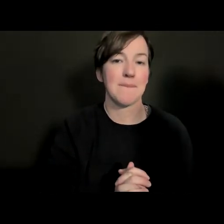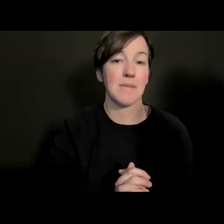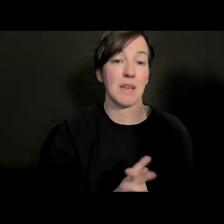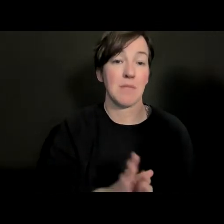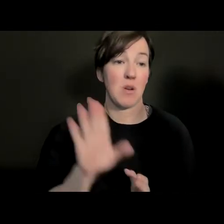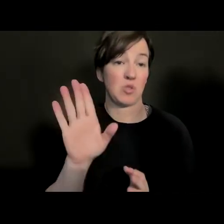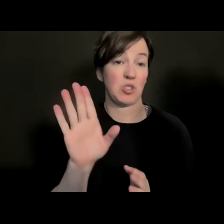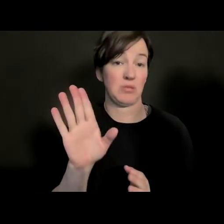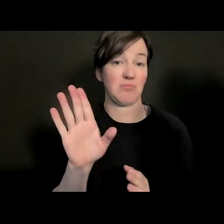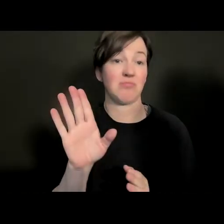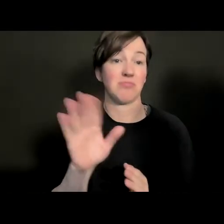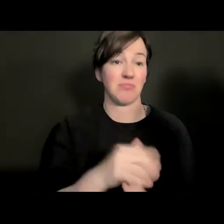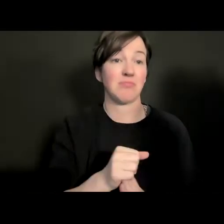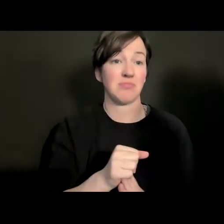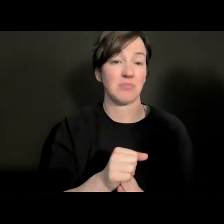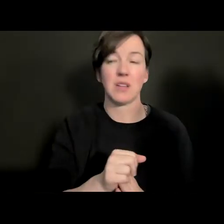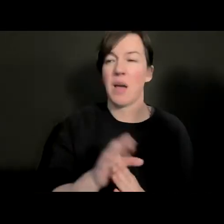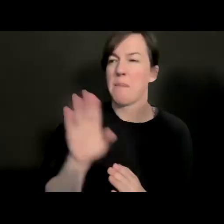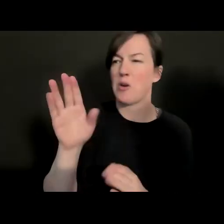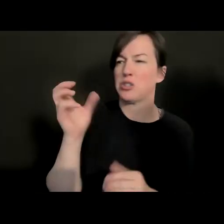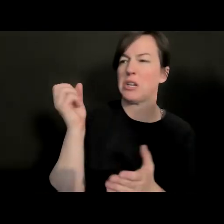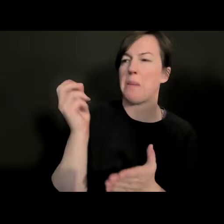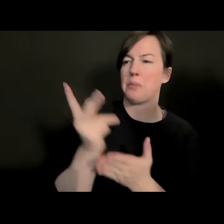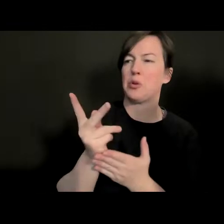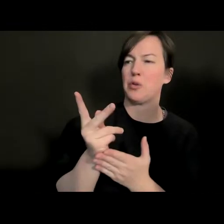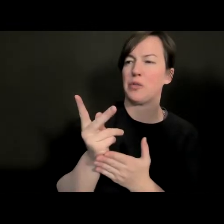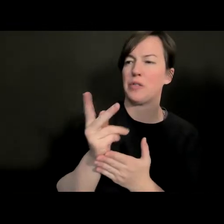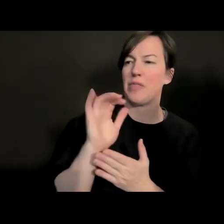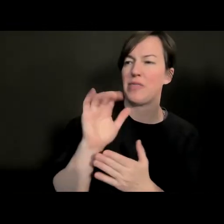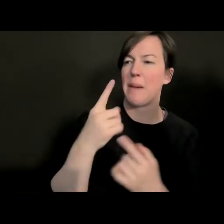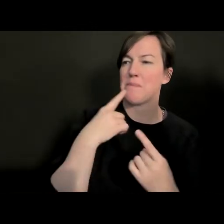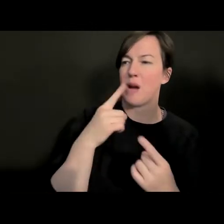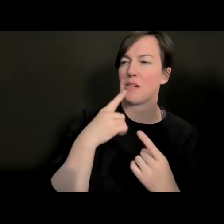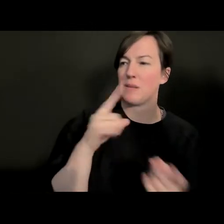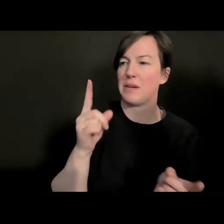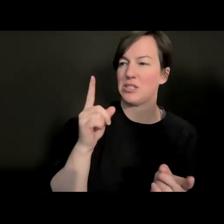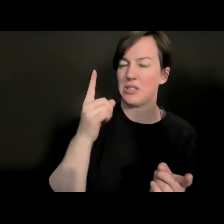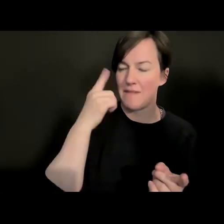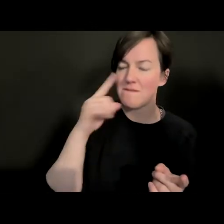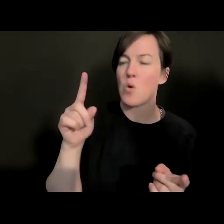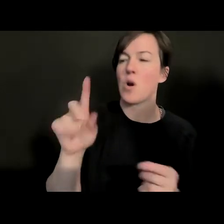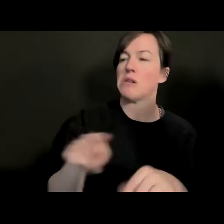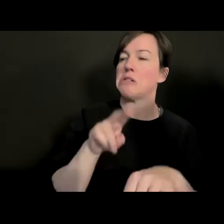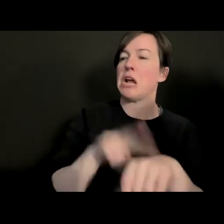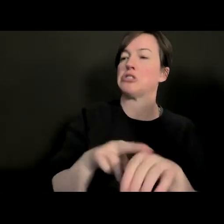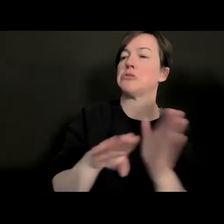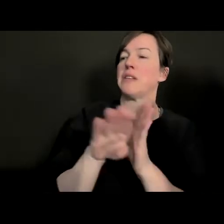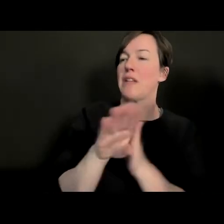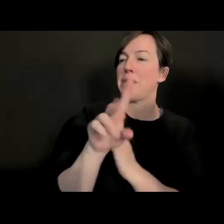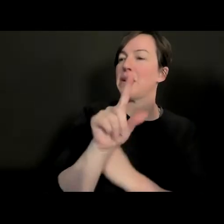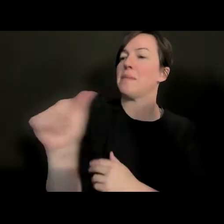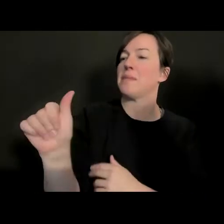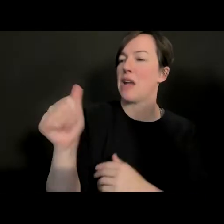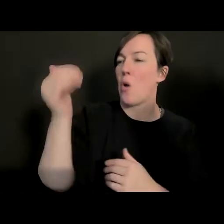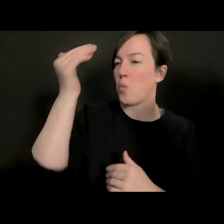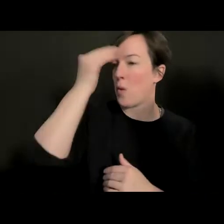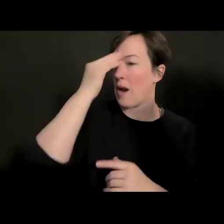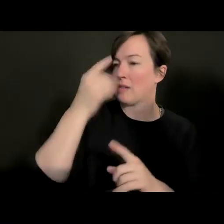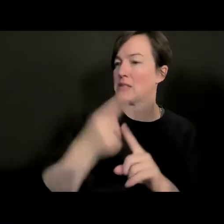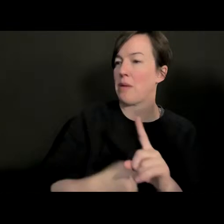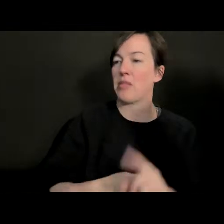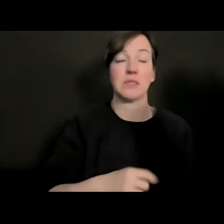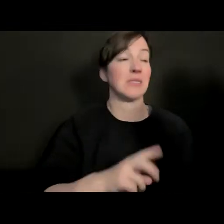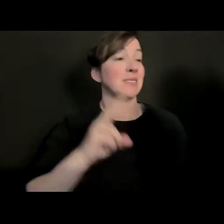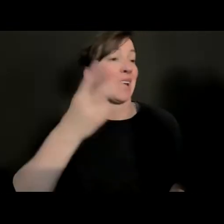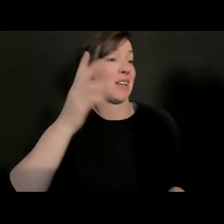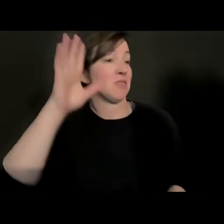motion? I motion to approve the proclamation of National Developmental Disabilities Awareness Month. Second.